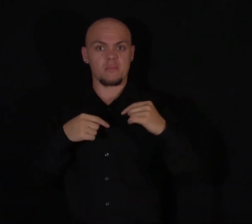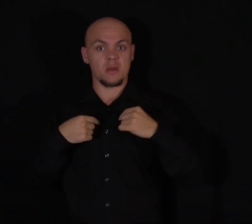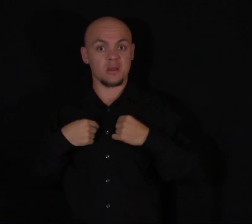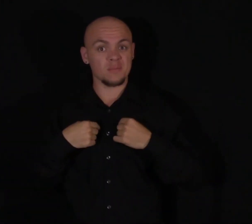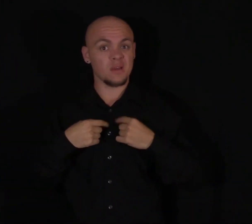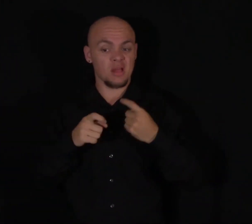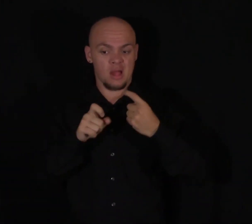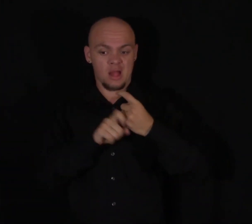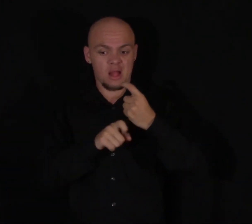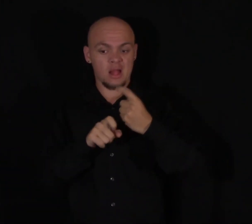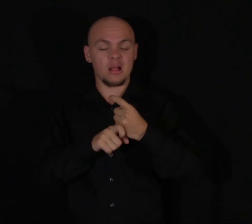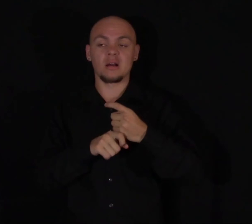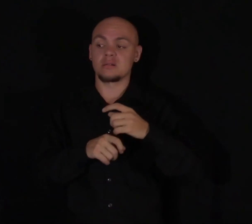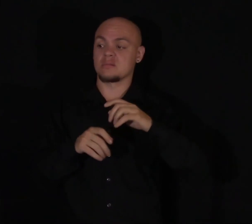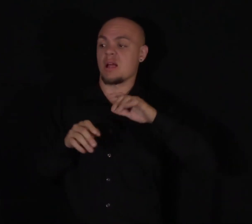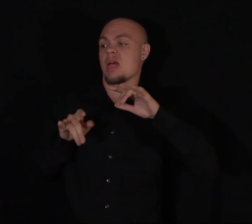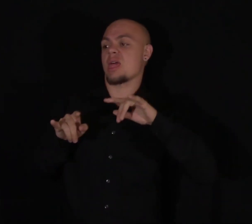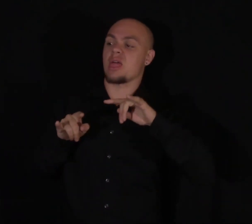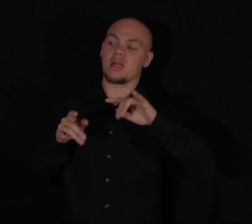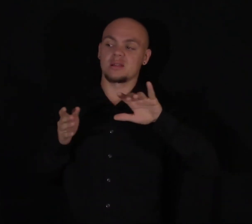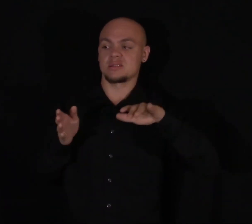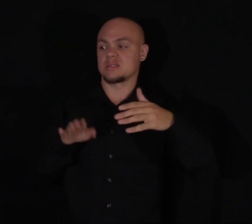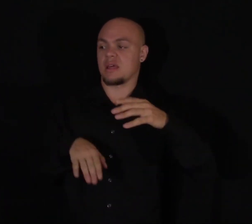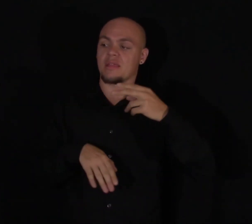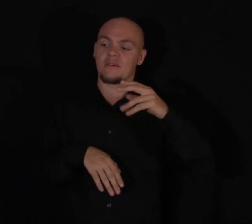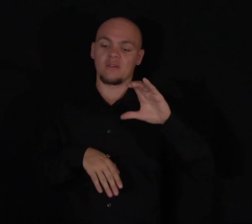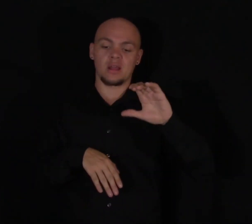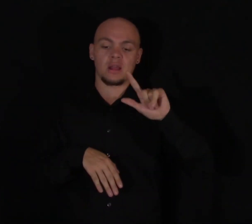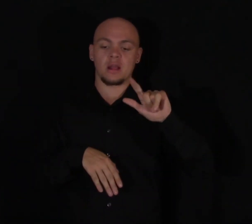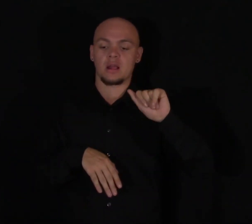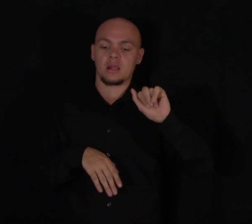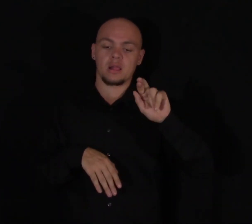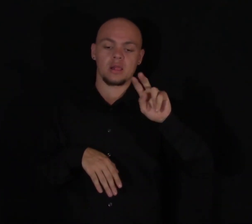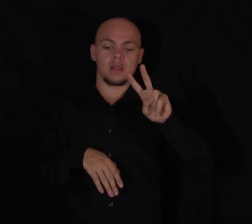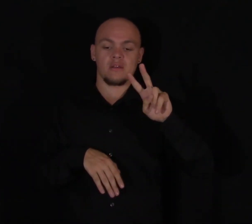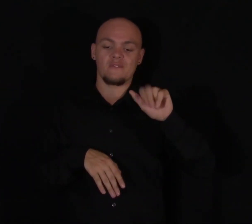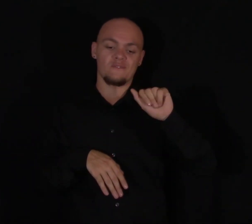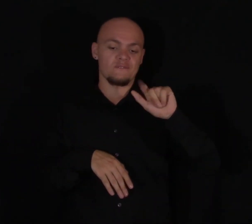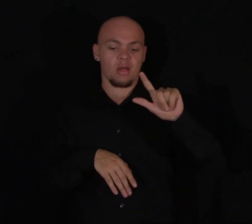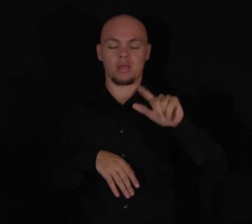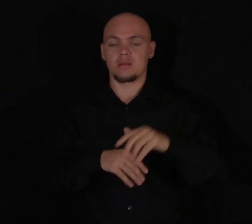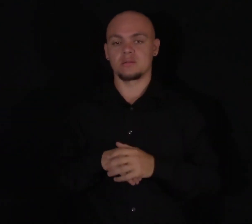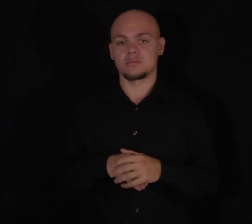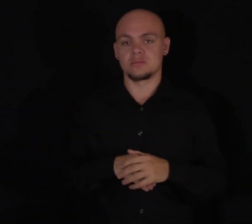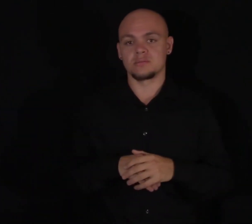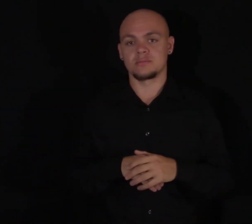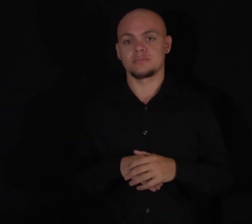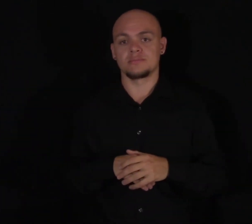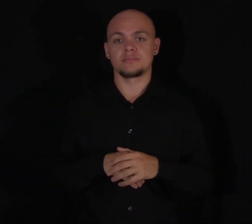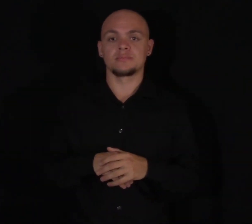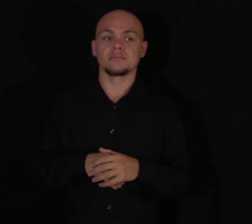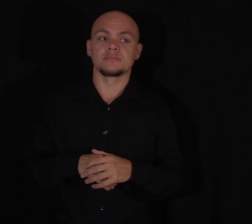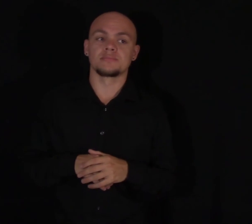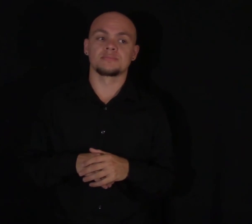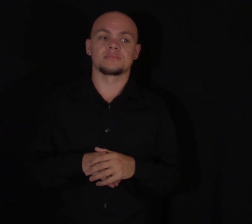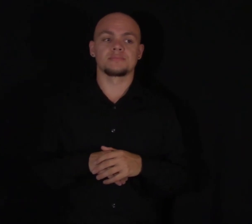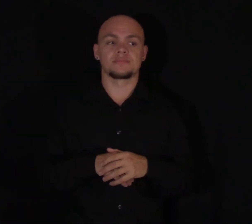the death of Clerval, as a new incitement for me to comply with his hellish desires. I put my